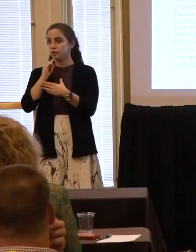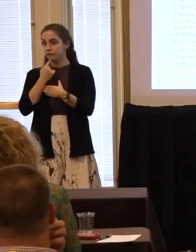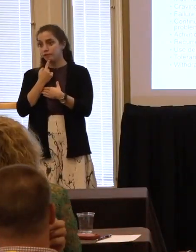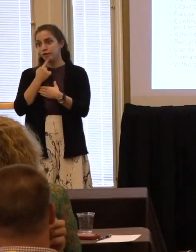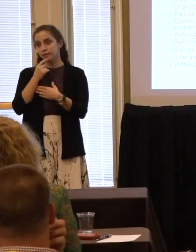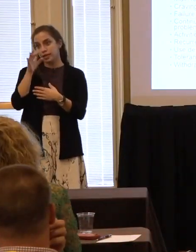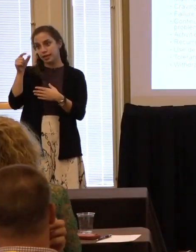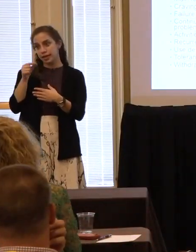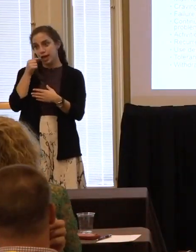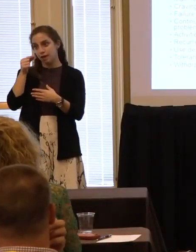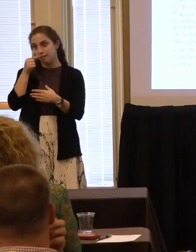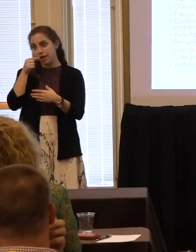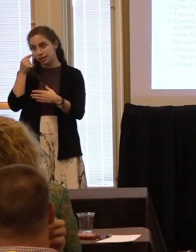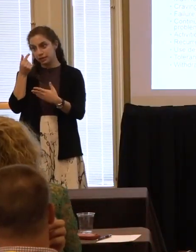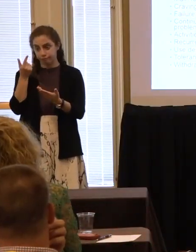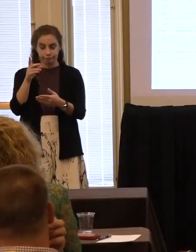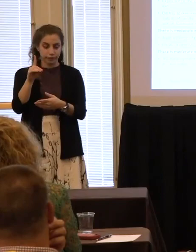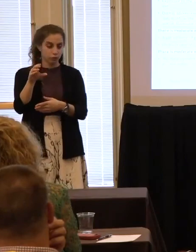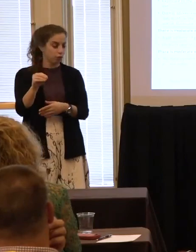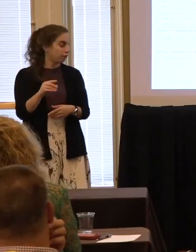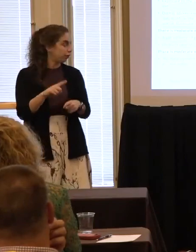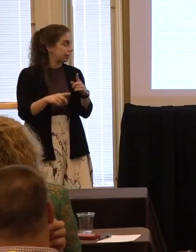disorders. They just couldn't stop.